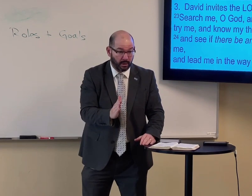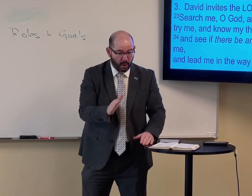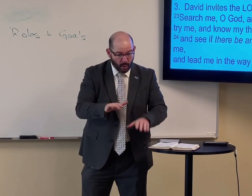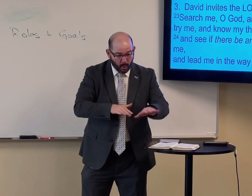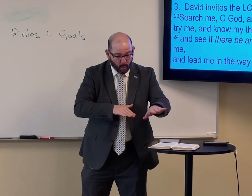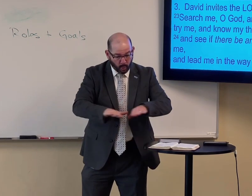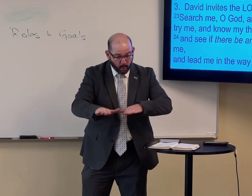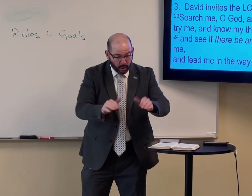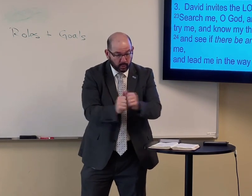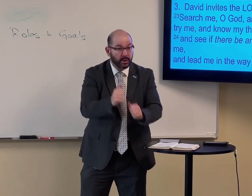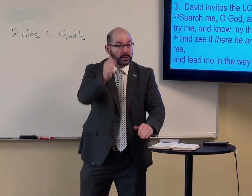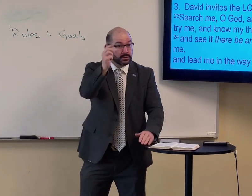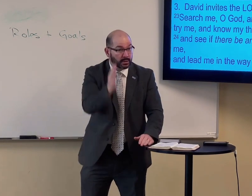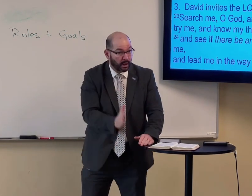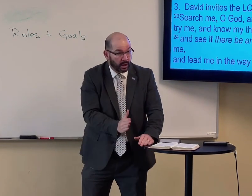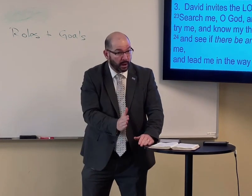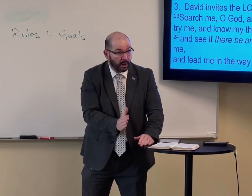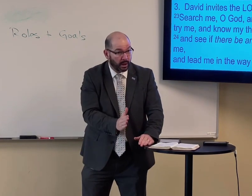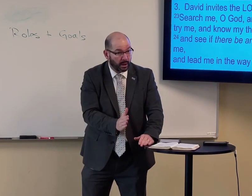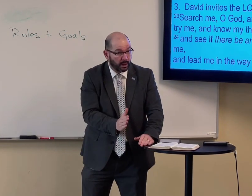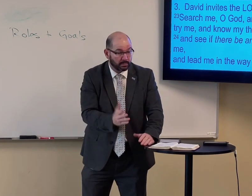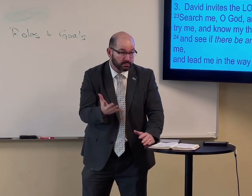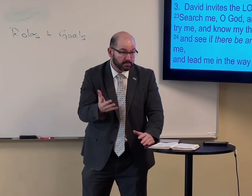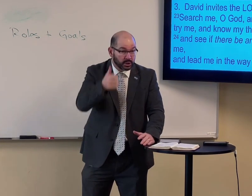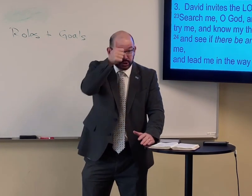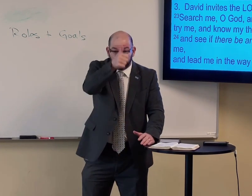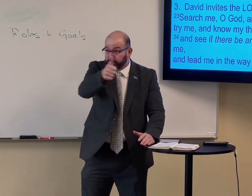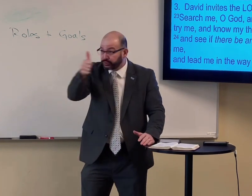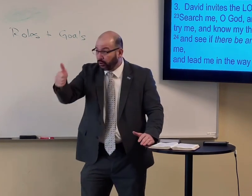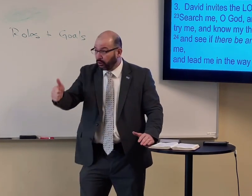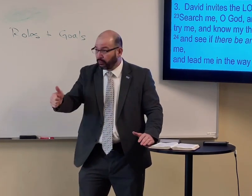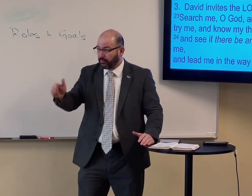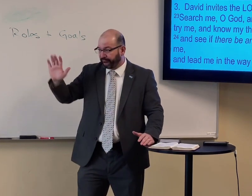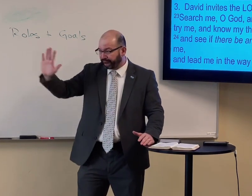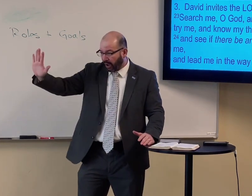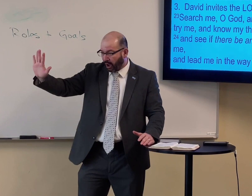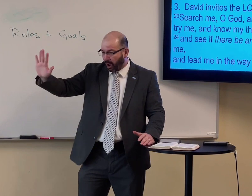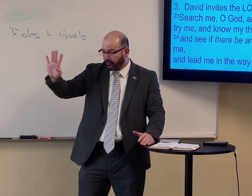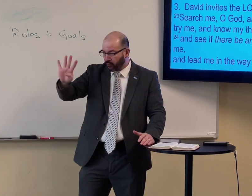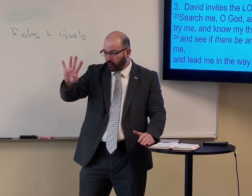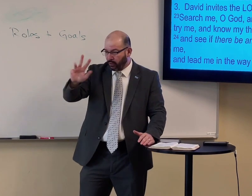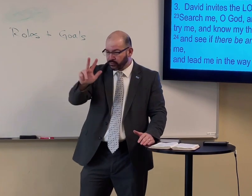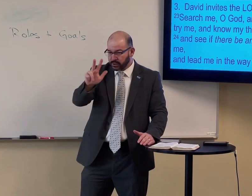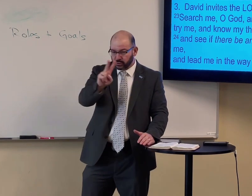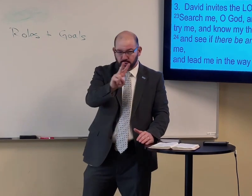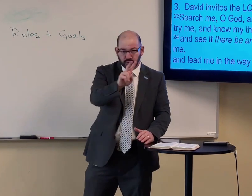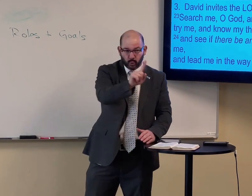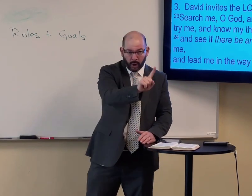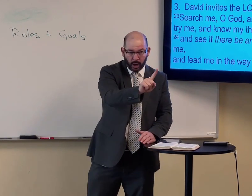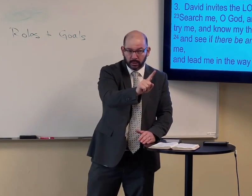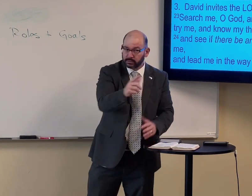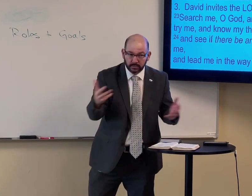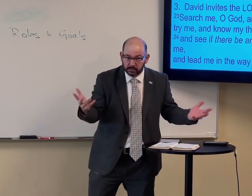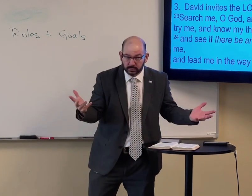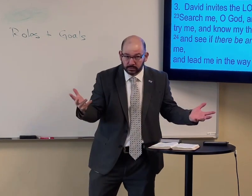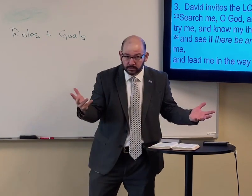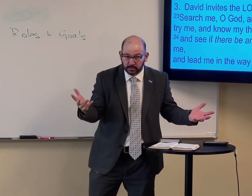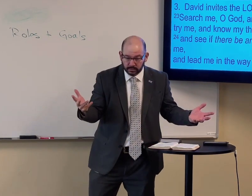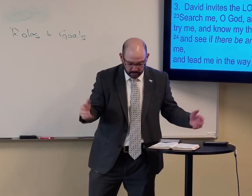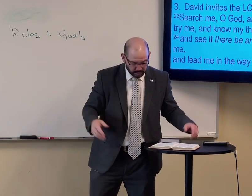now. You're walking with. How's your walk with God? Ask yourself. Is it a 5, 4, 3, 2, 1?